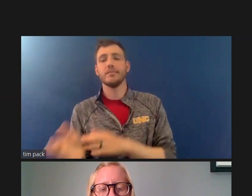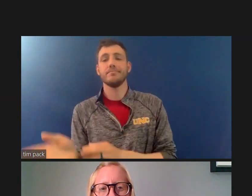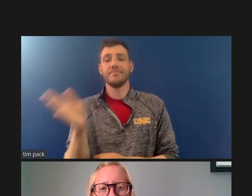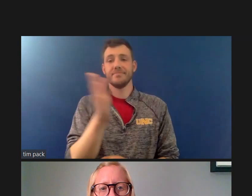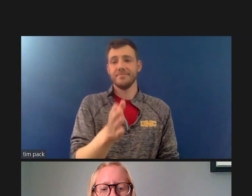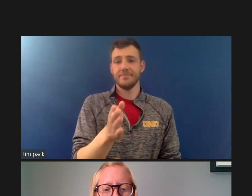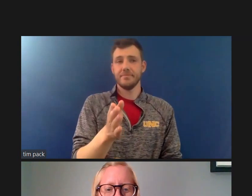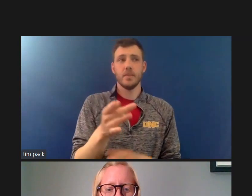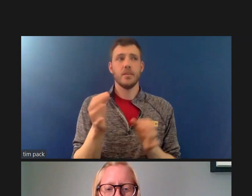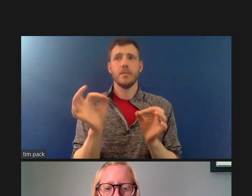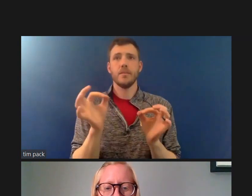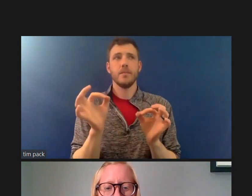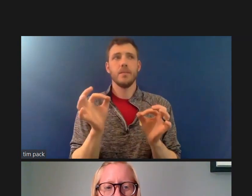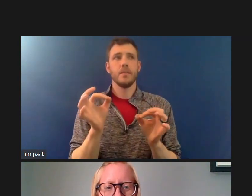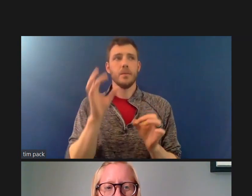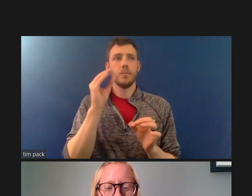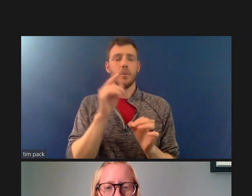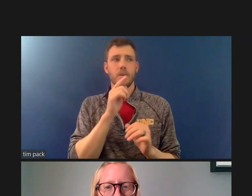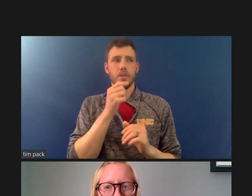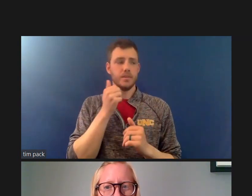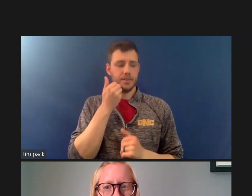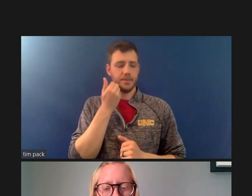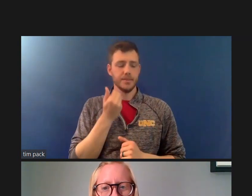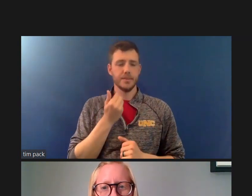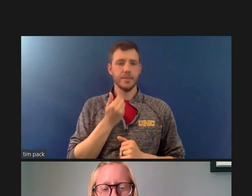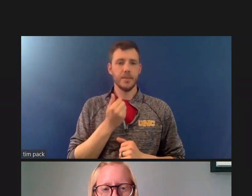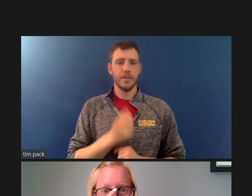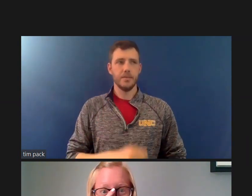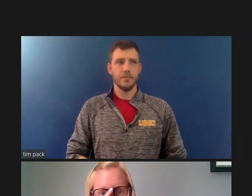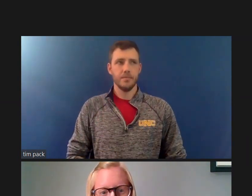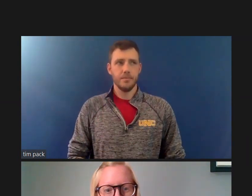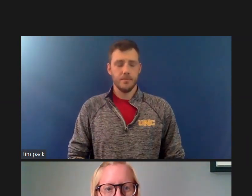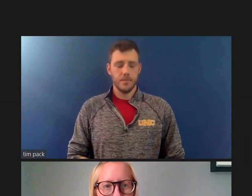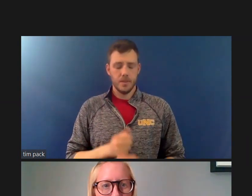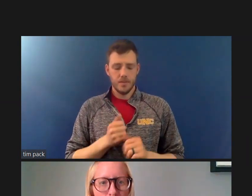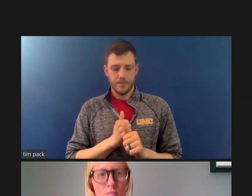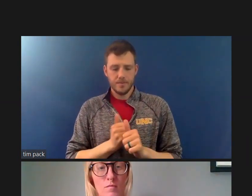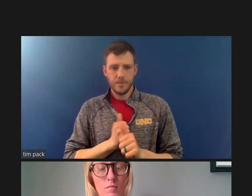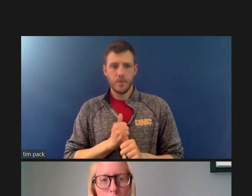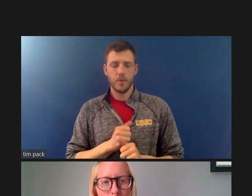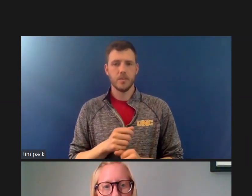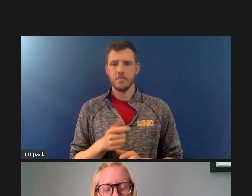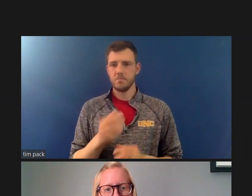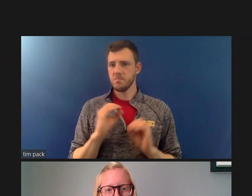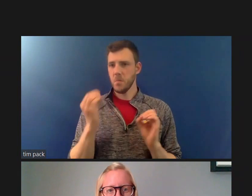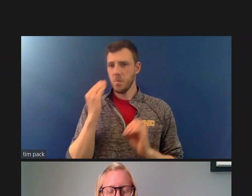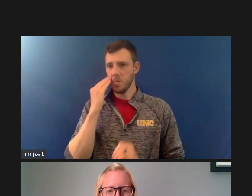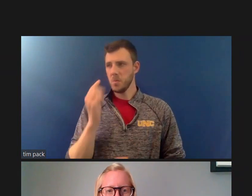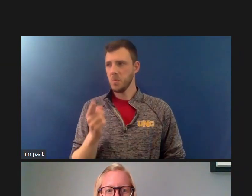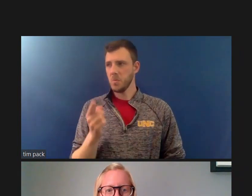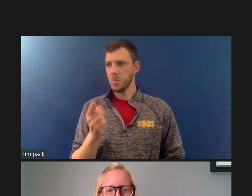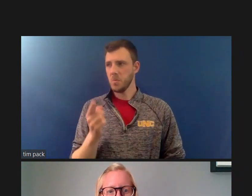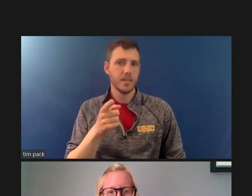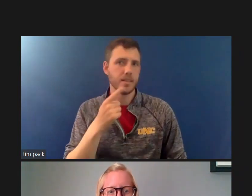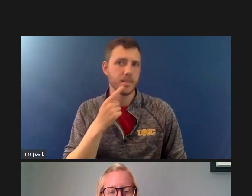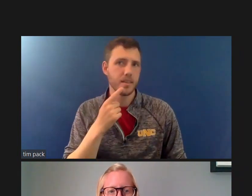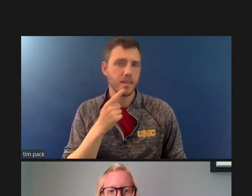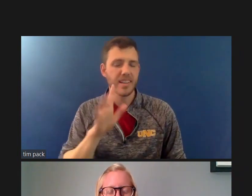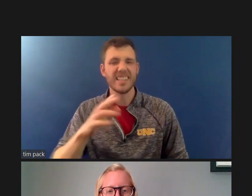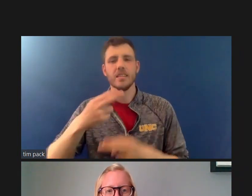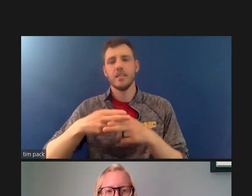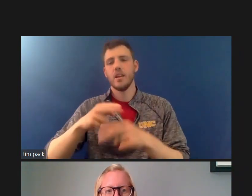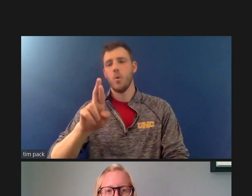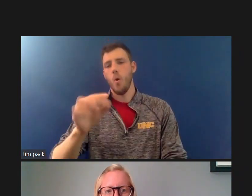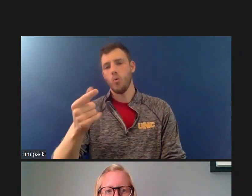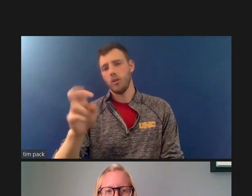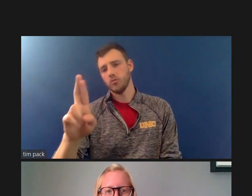no one knew, who kept to himself with an inner intensity of avoidance and secrecy. He muttered that his name was Roger,